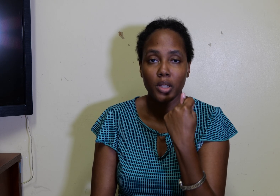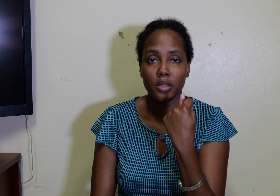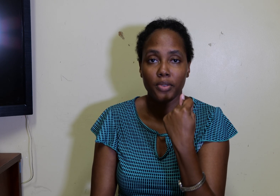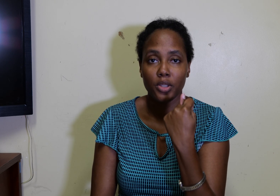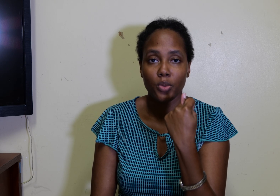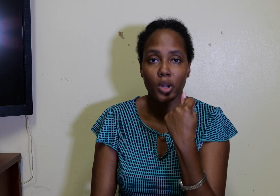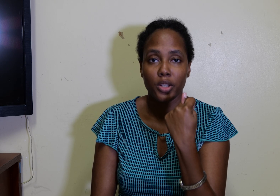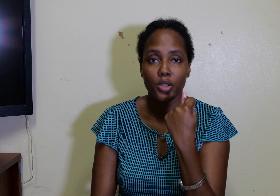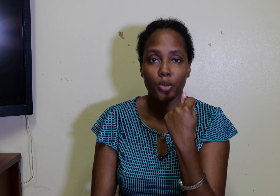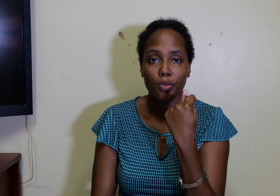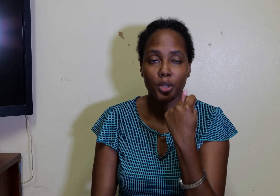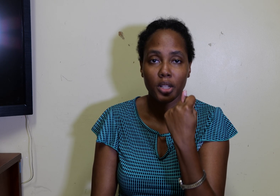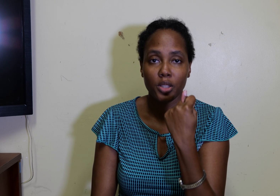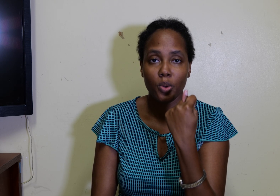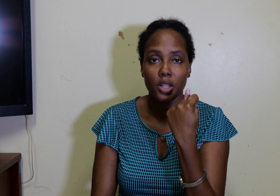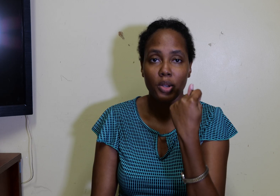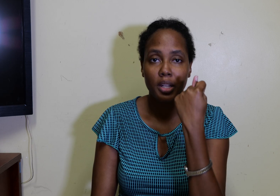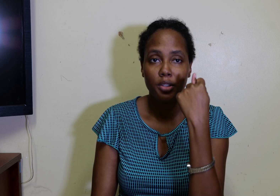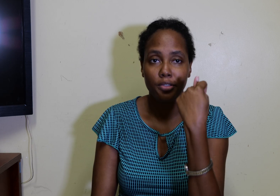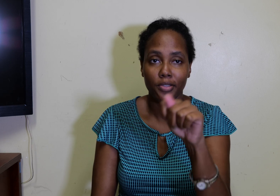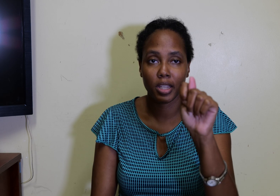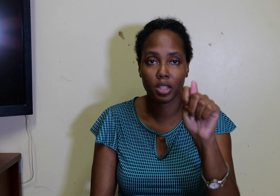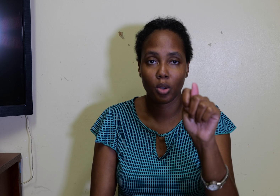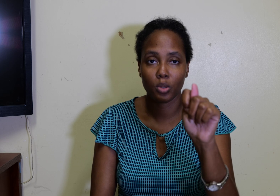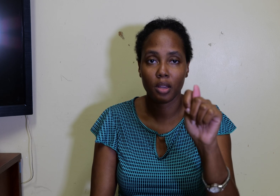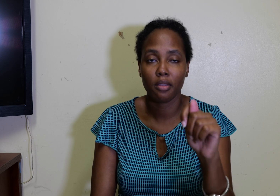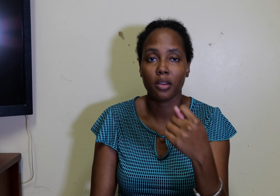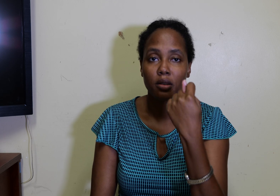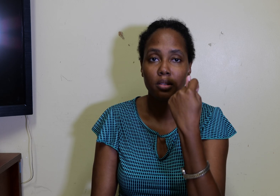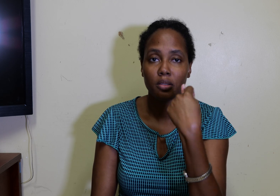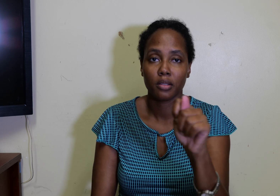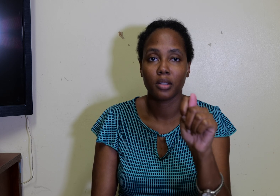It's face towards you. Turn it towards you, and then you flick it out. The